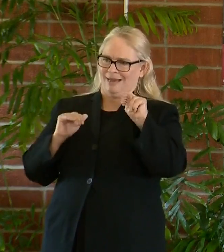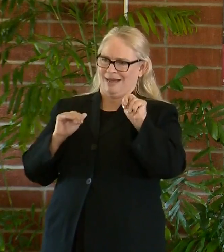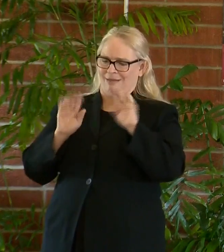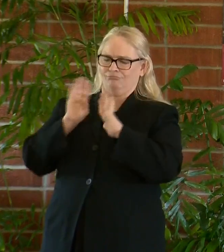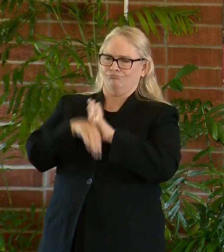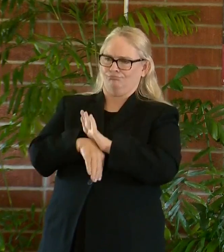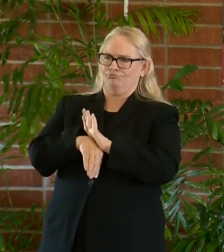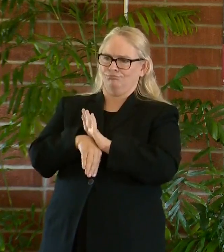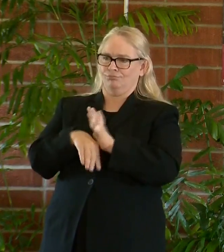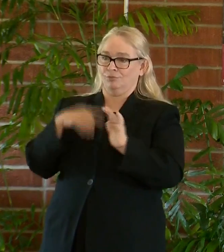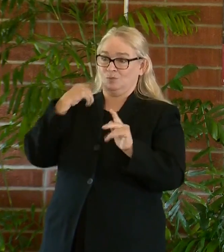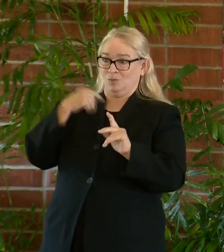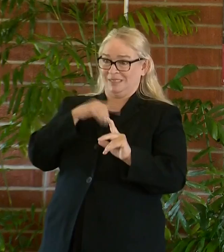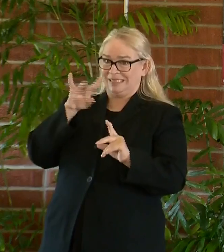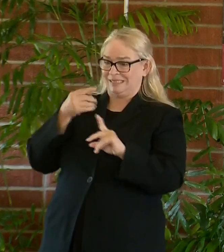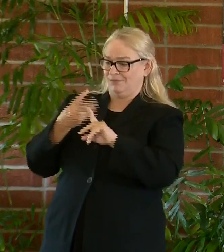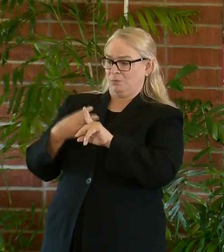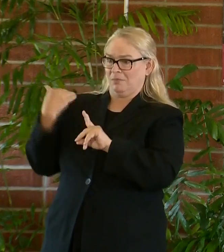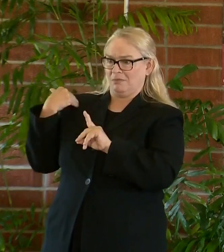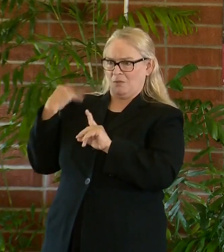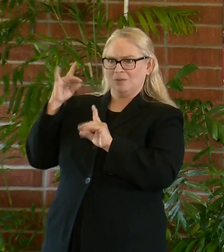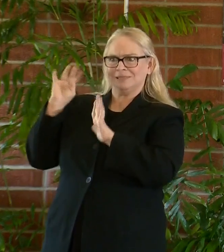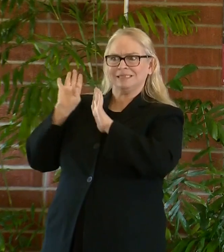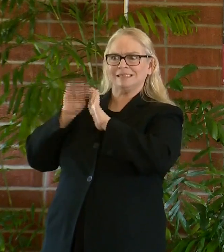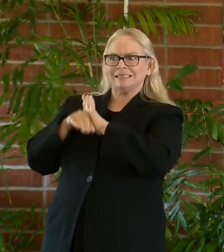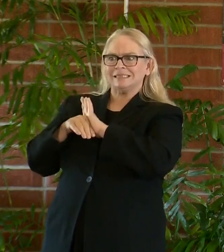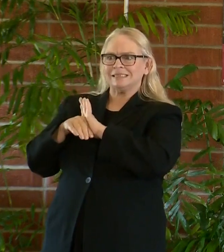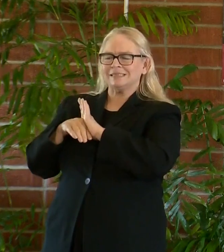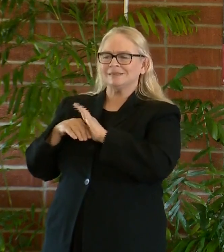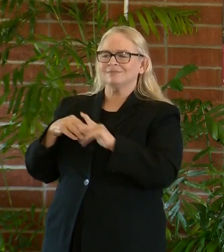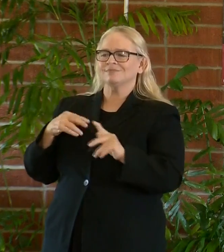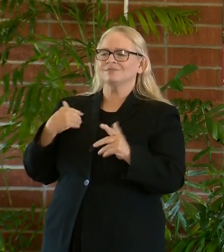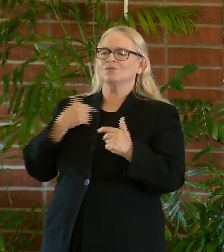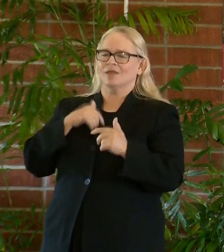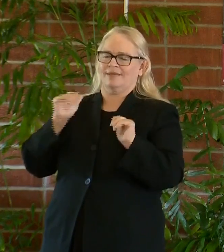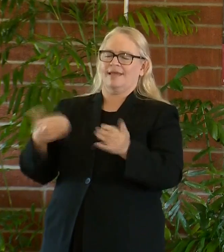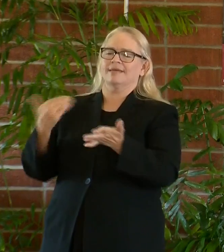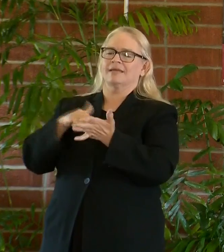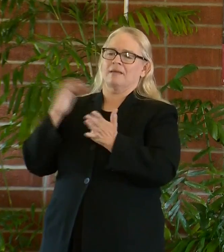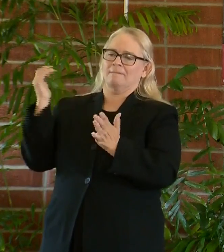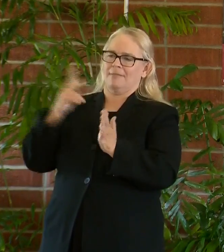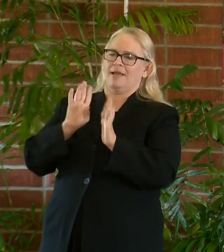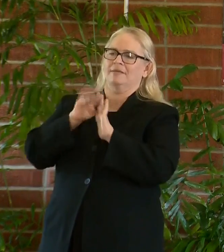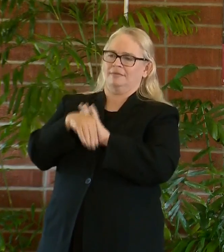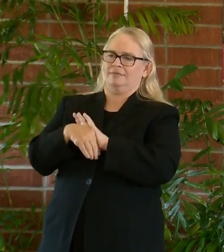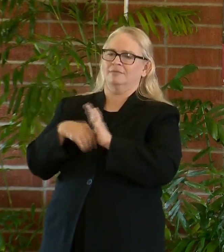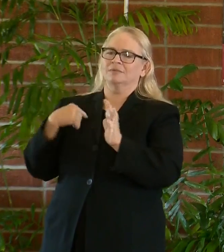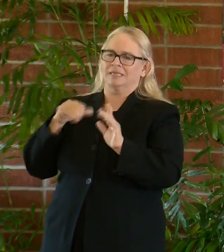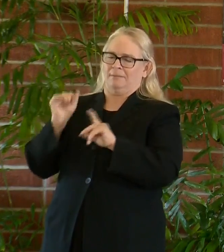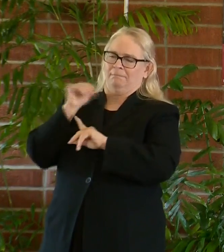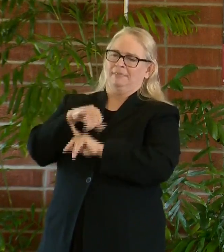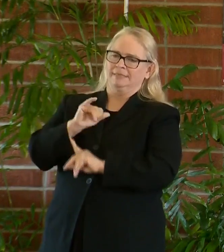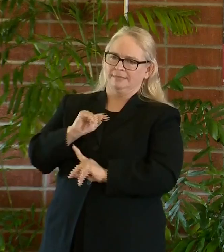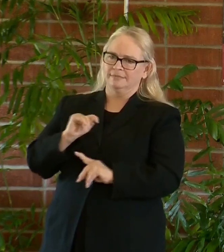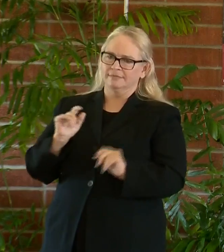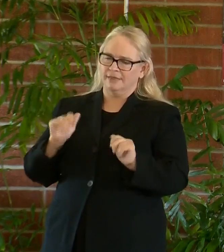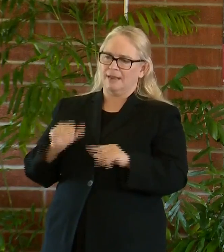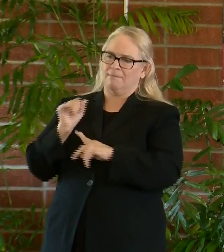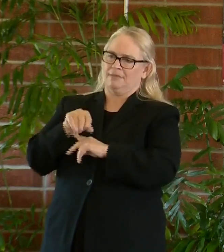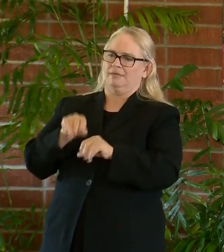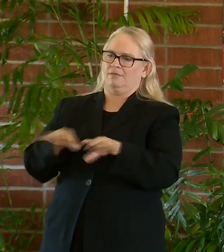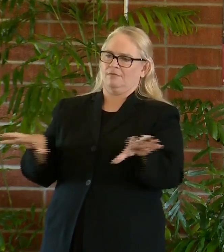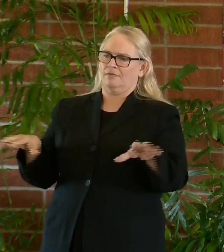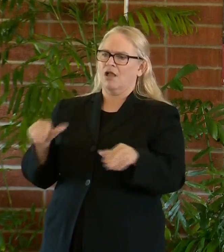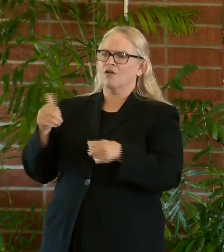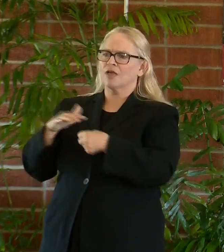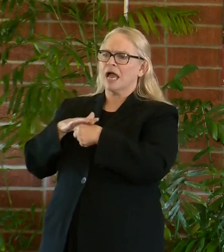state many, many months ago. We will do it again, and there are areas where we are seeing progress, and I noted those